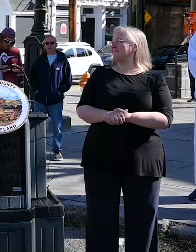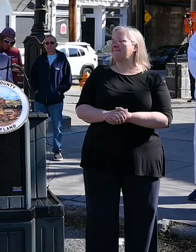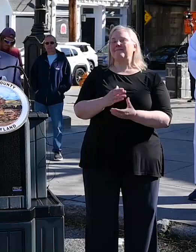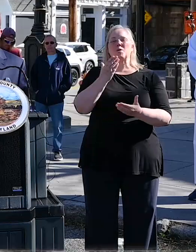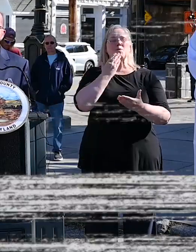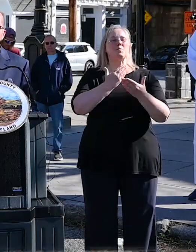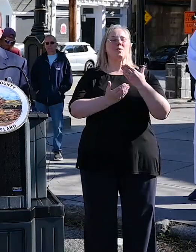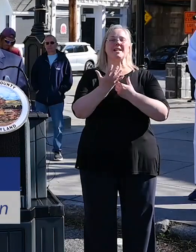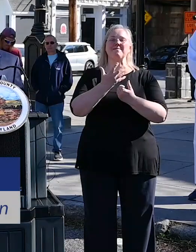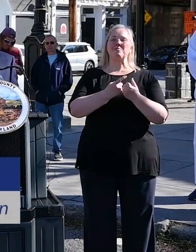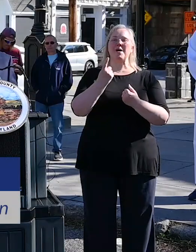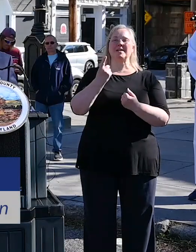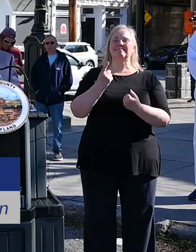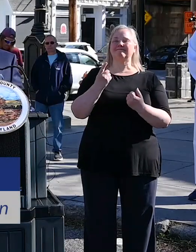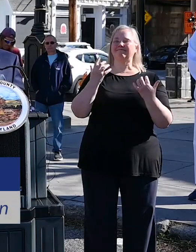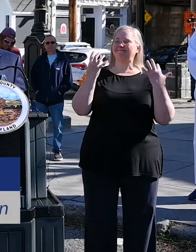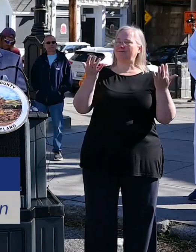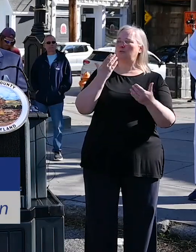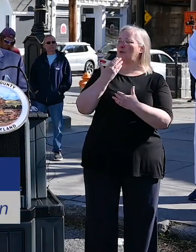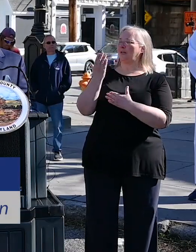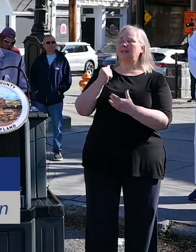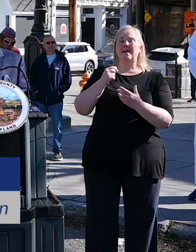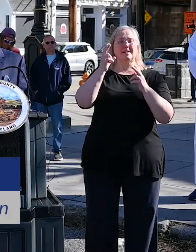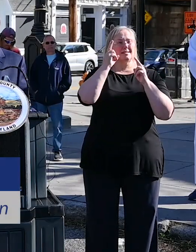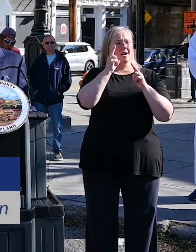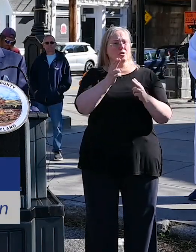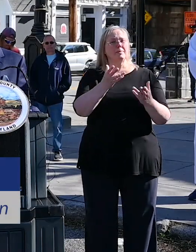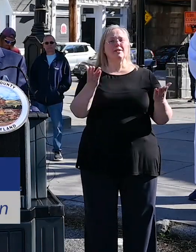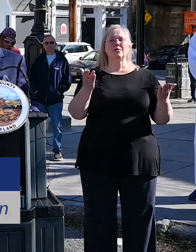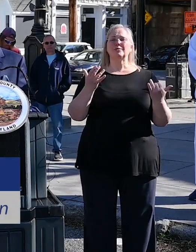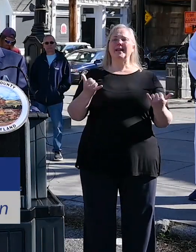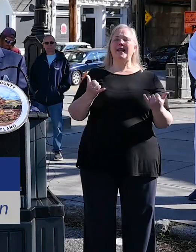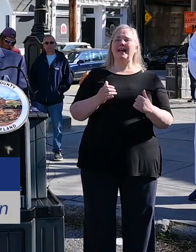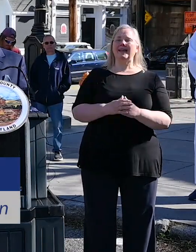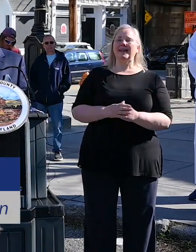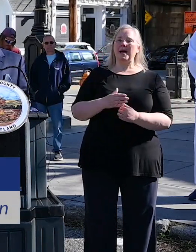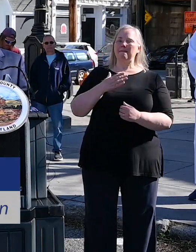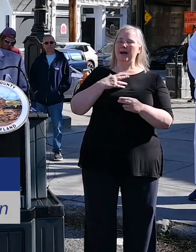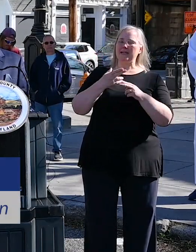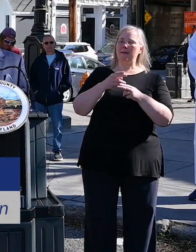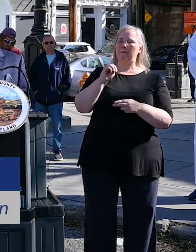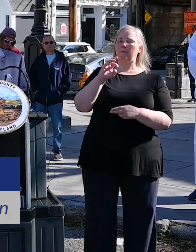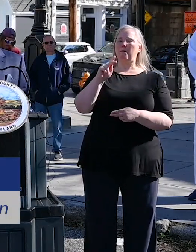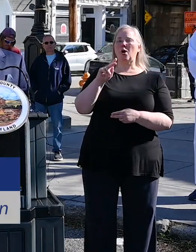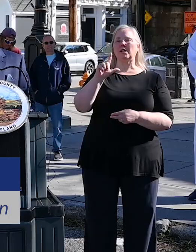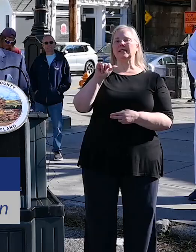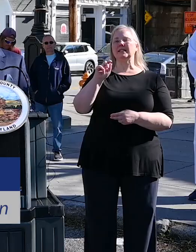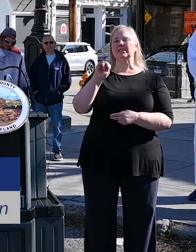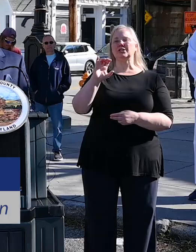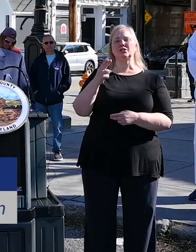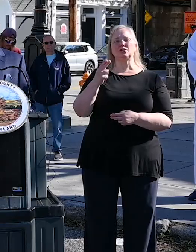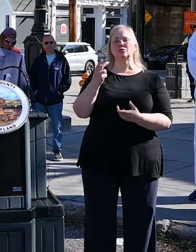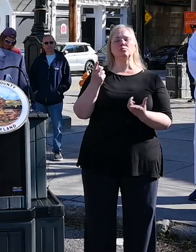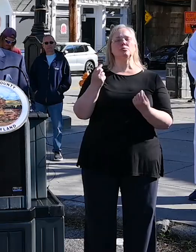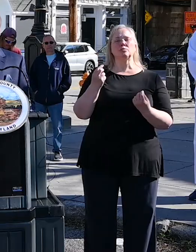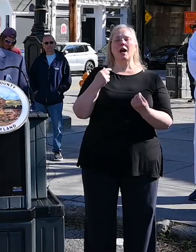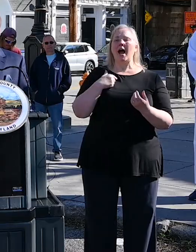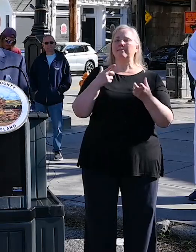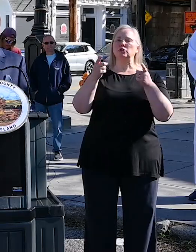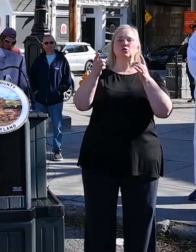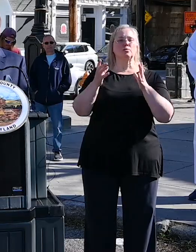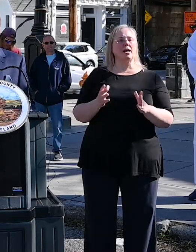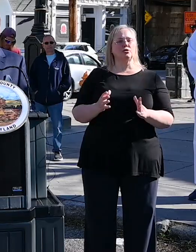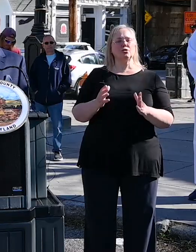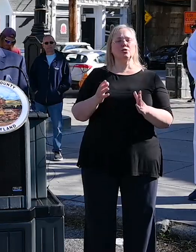Good morning, everyone. It's an honor to be here today. My name is Mark Lynch. I'm the